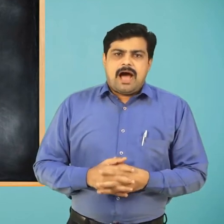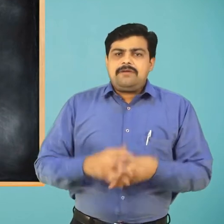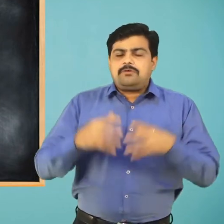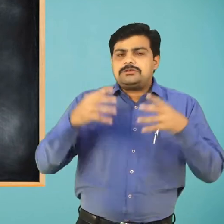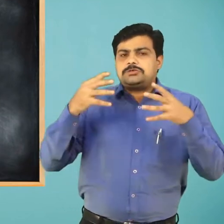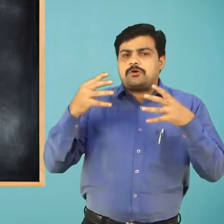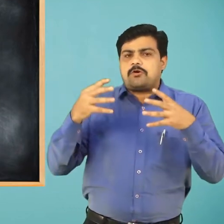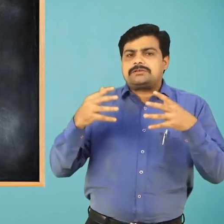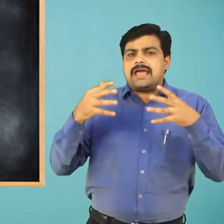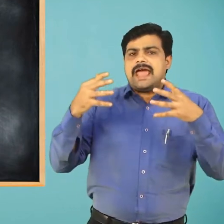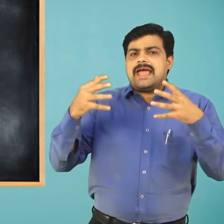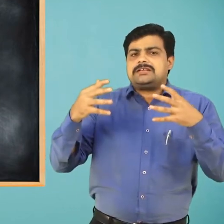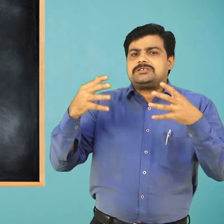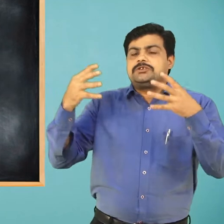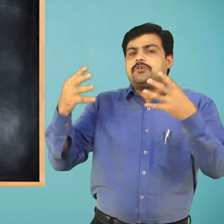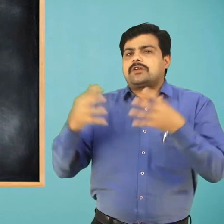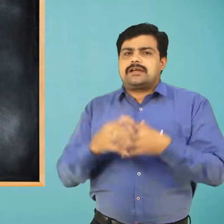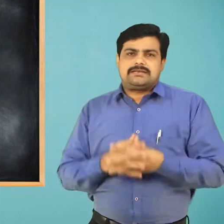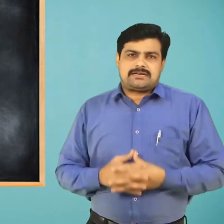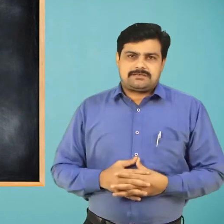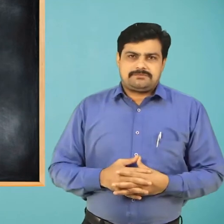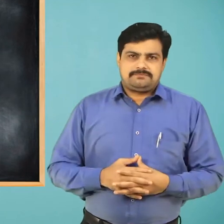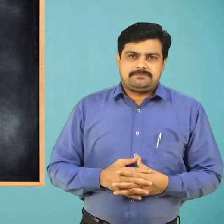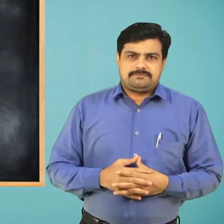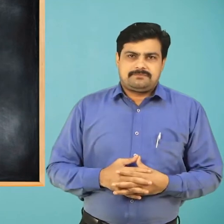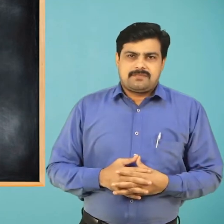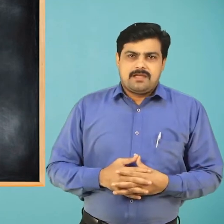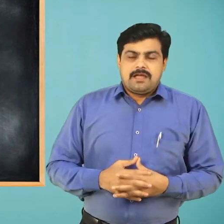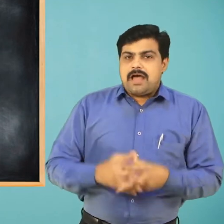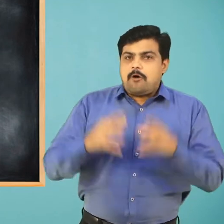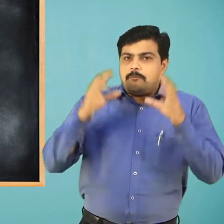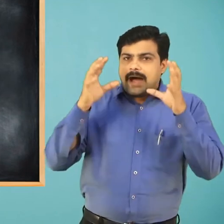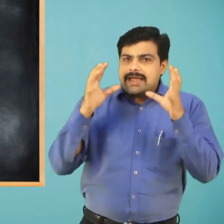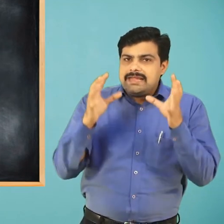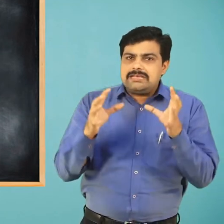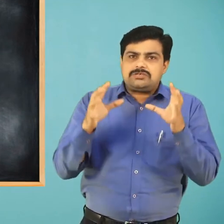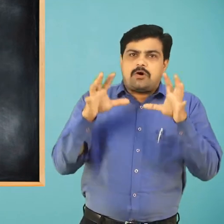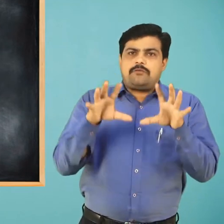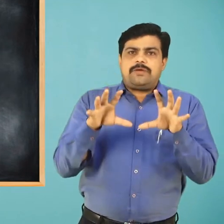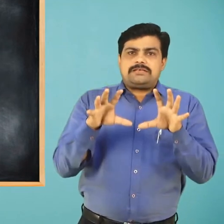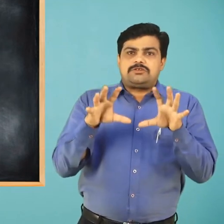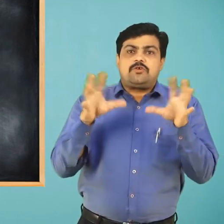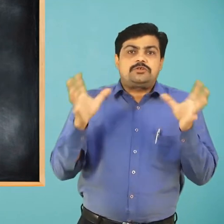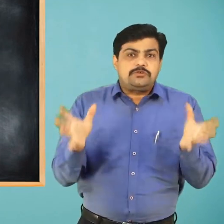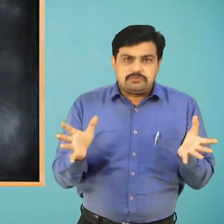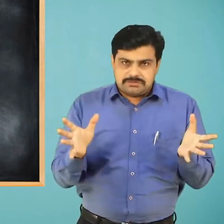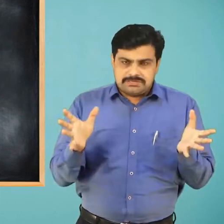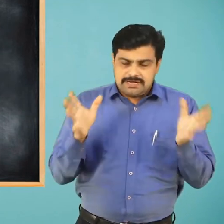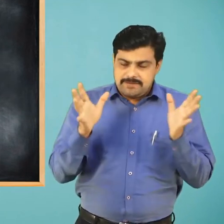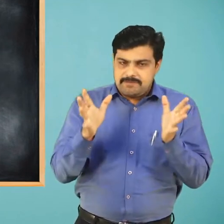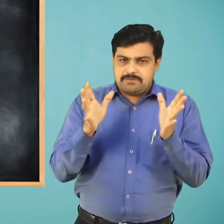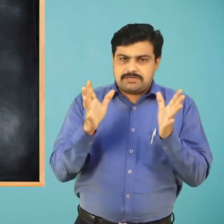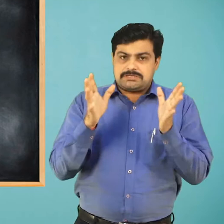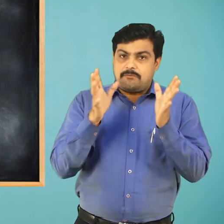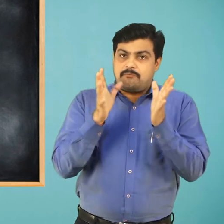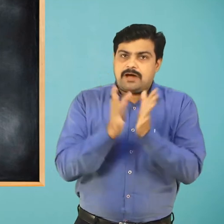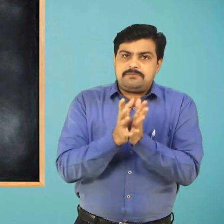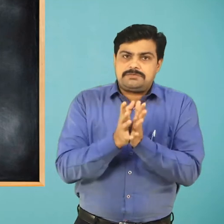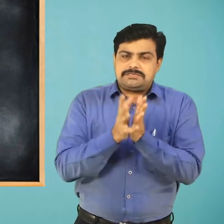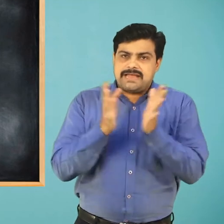I was shocked at your conduct. Now, by is always not used. Remember, some verbs